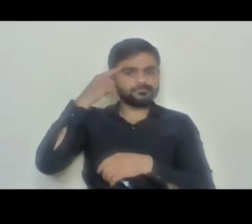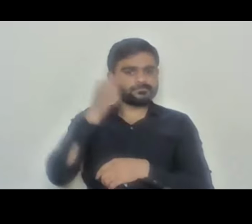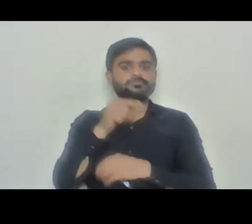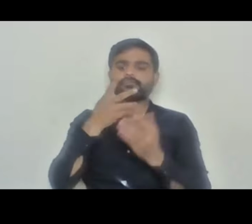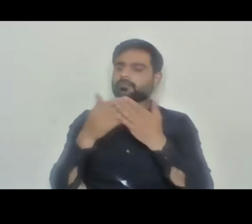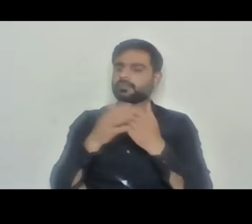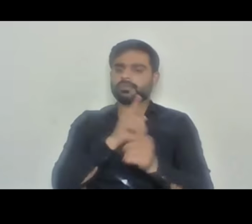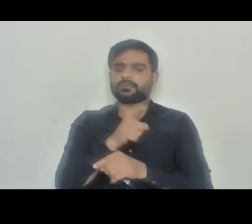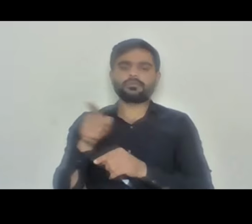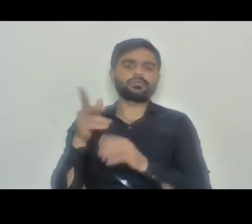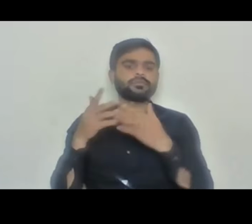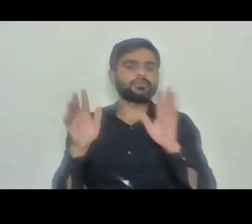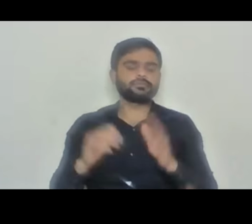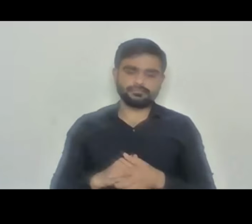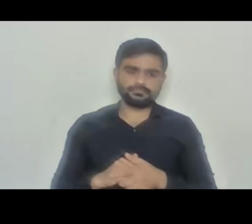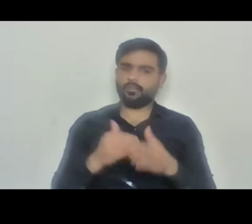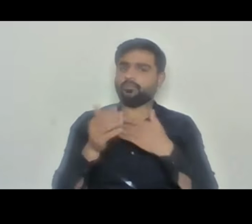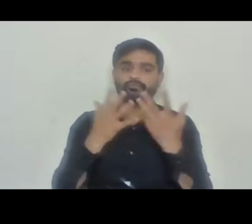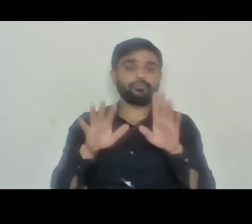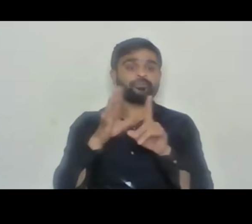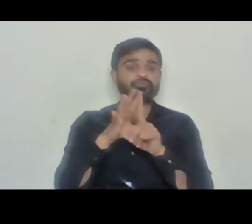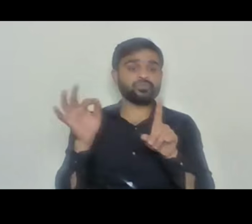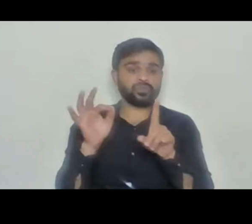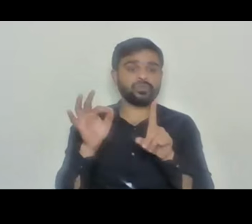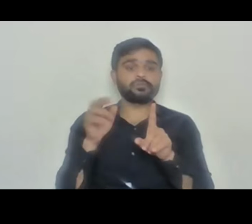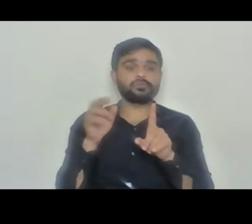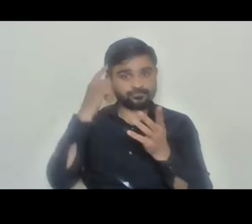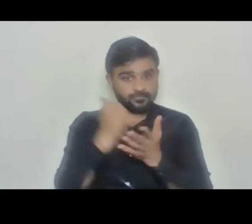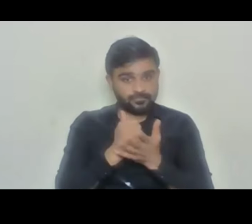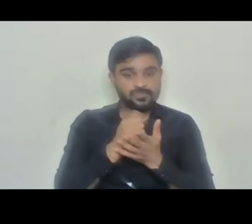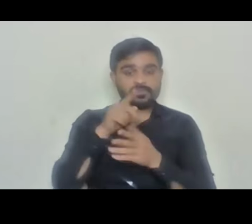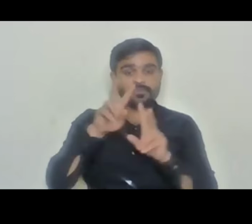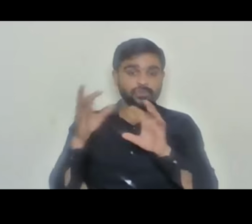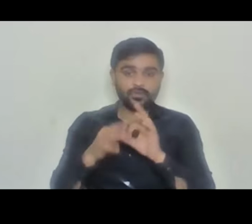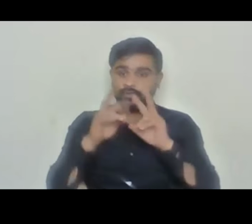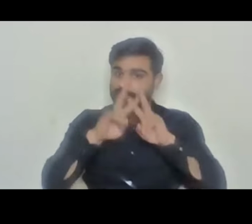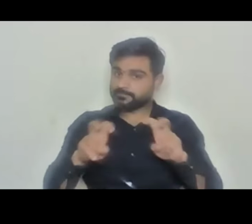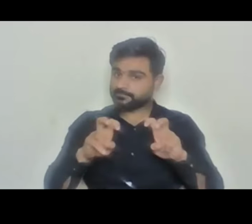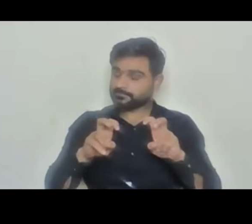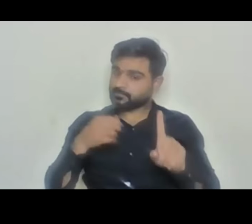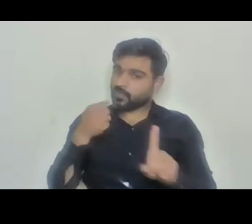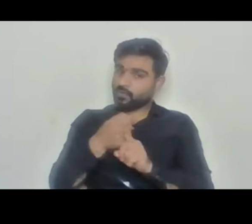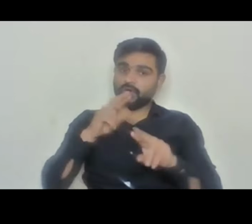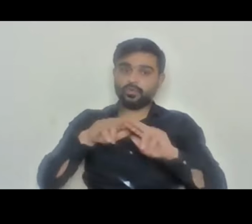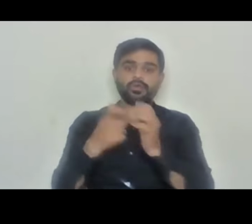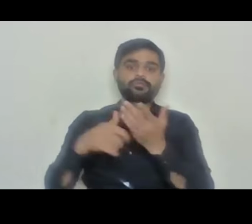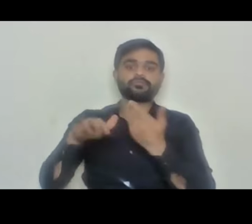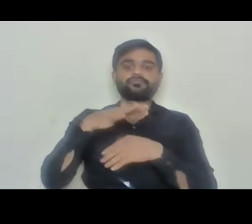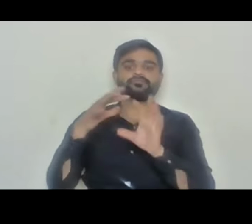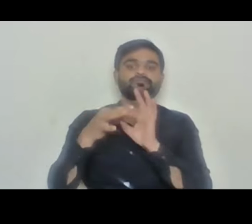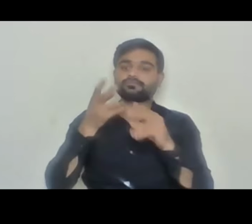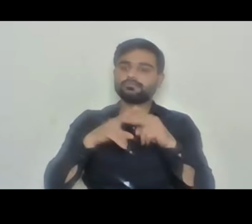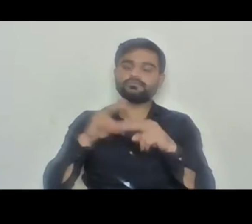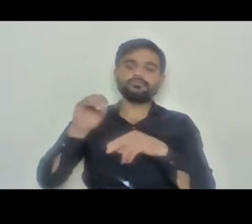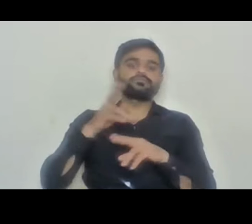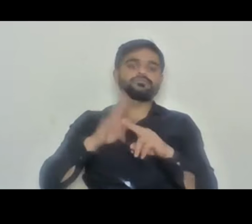so, but whatever you do or whatever you decide regarding this research doesn't affect your relationship with that particular organization or with